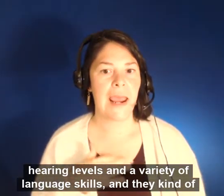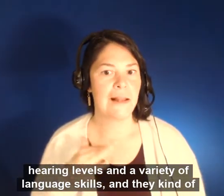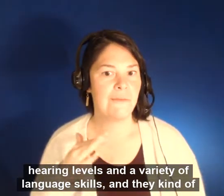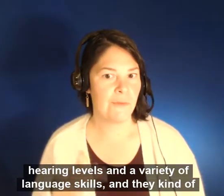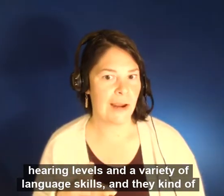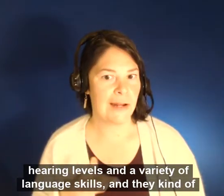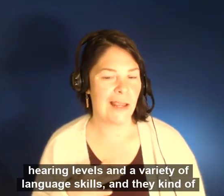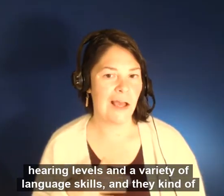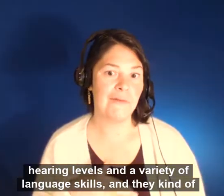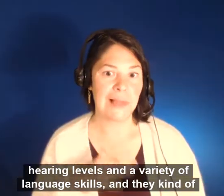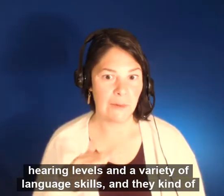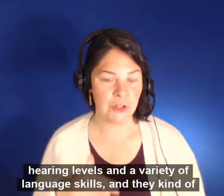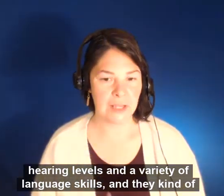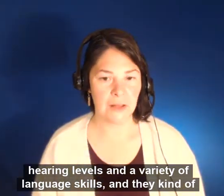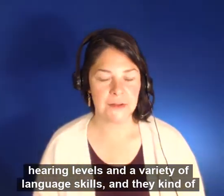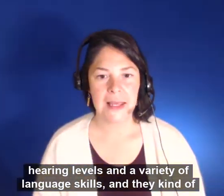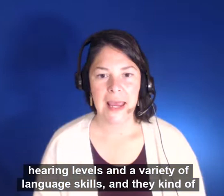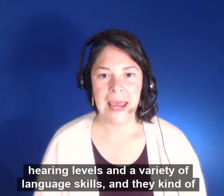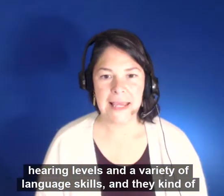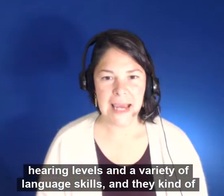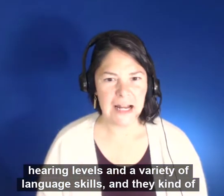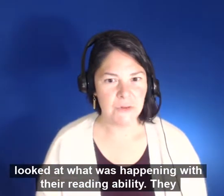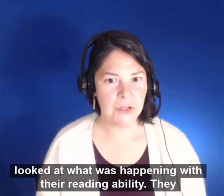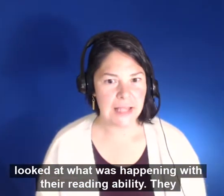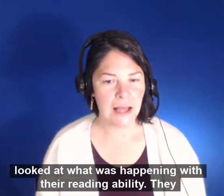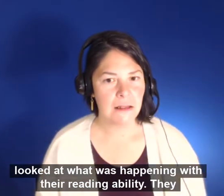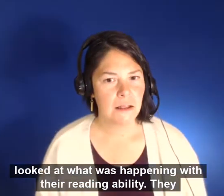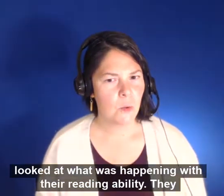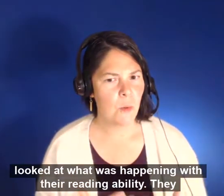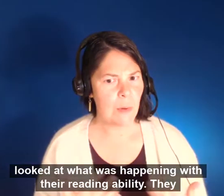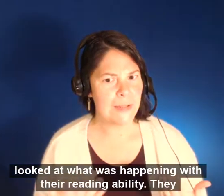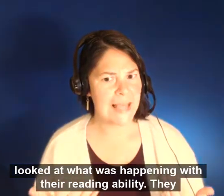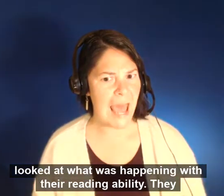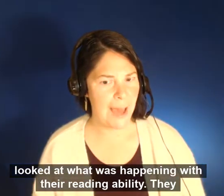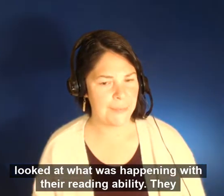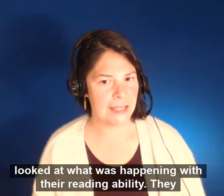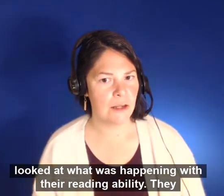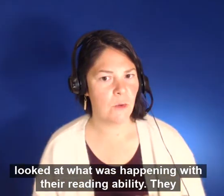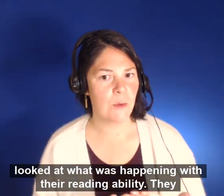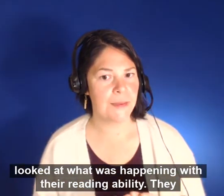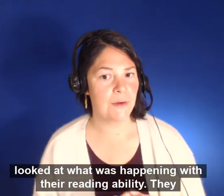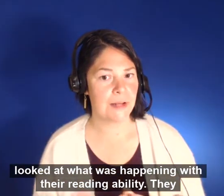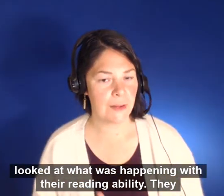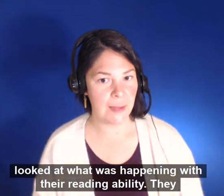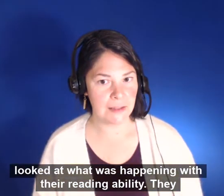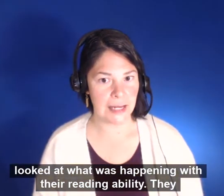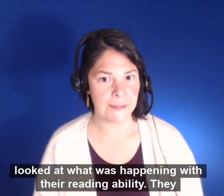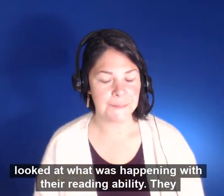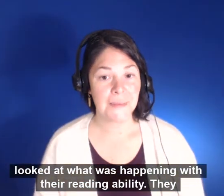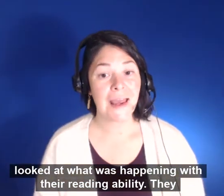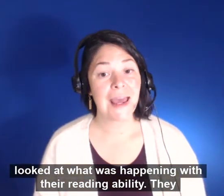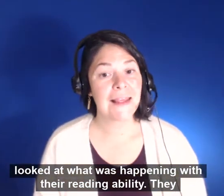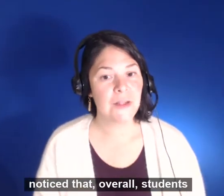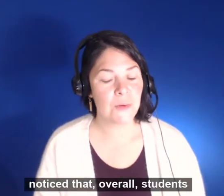a variety of language skills. And they kind of looked at what was happening with their reading ability. And they noticed